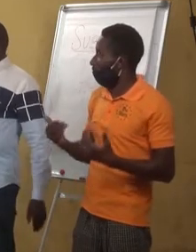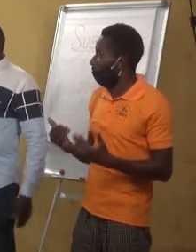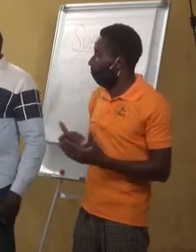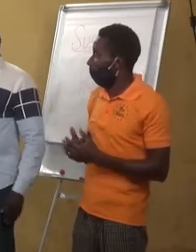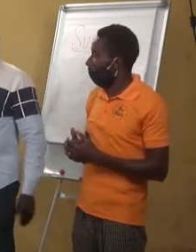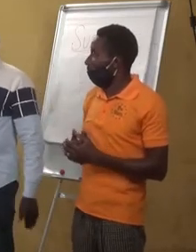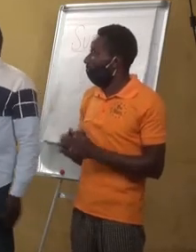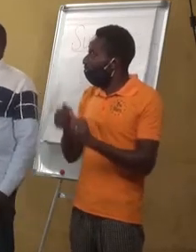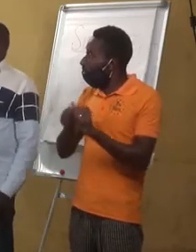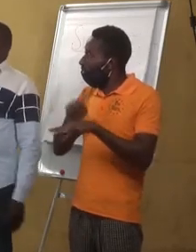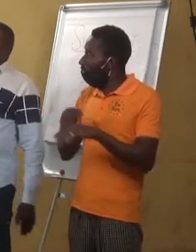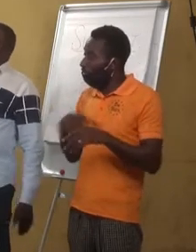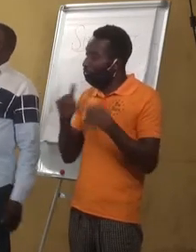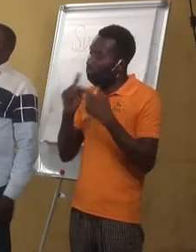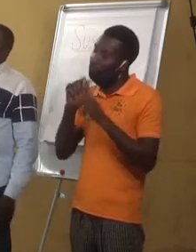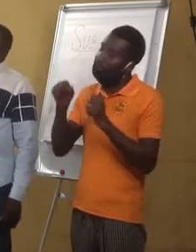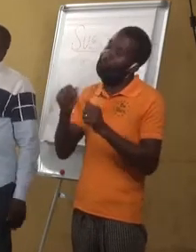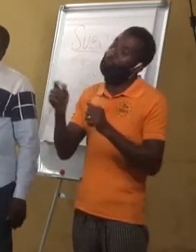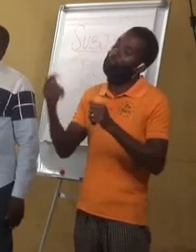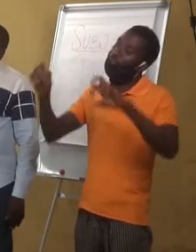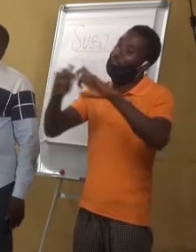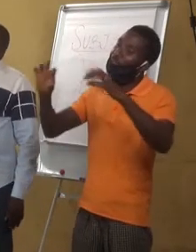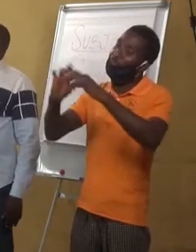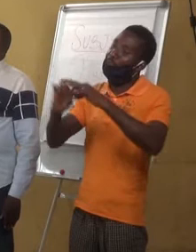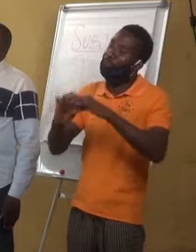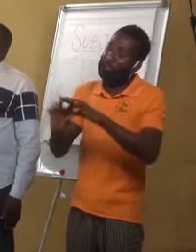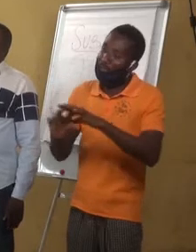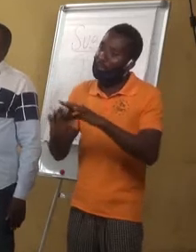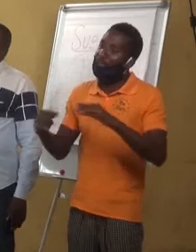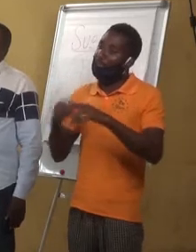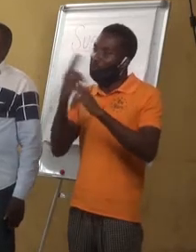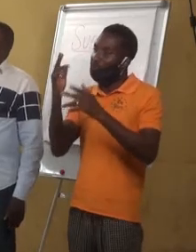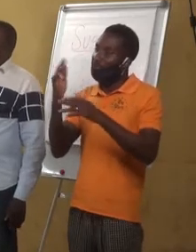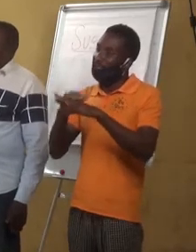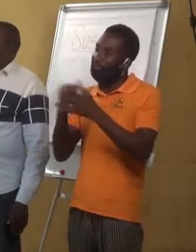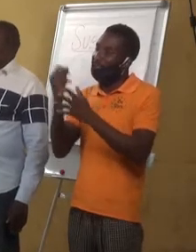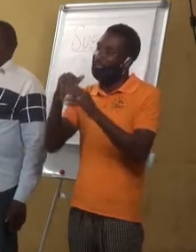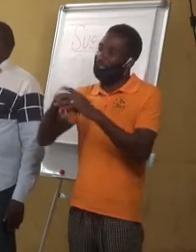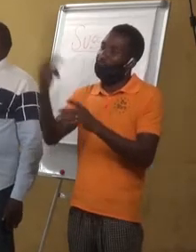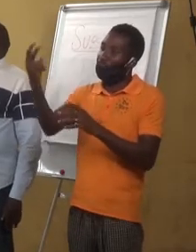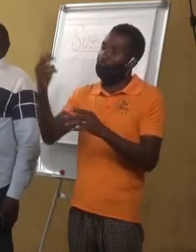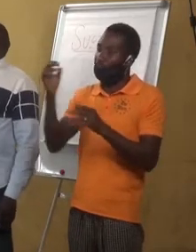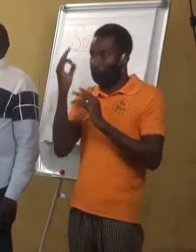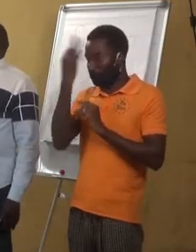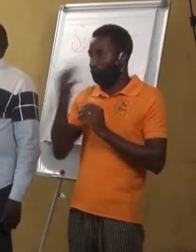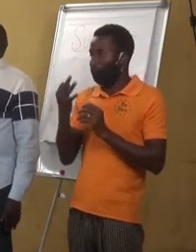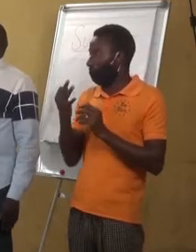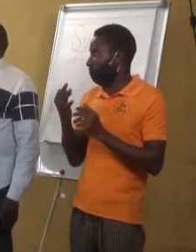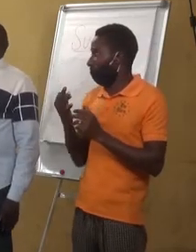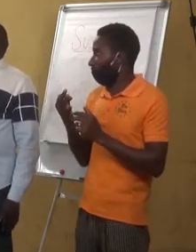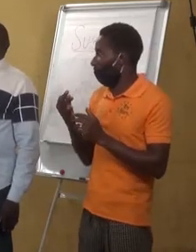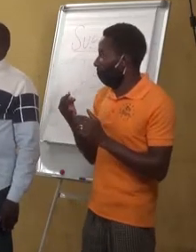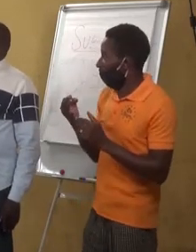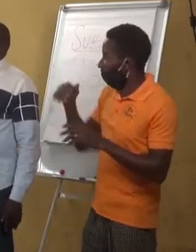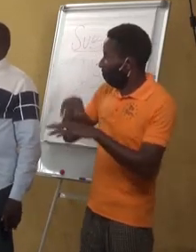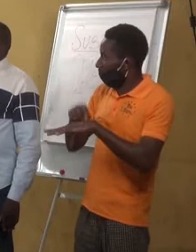Now, each time we're talking about electrovalent bonding, we look at it in two phases. The first one, we look at it in